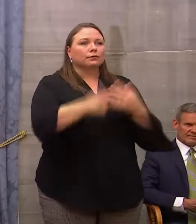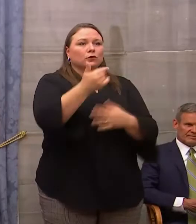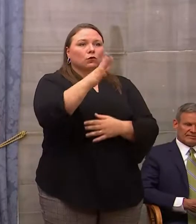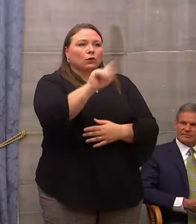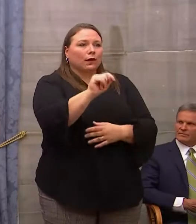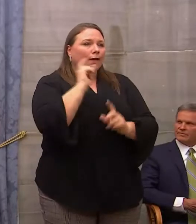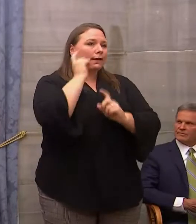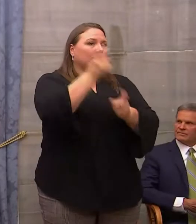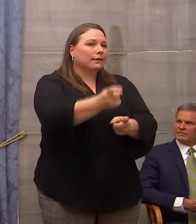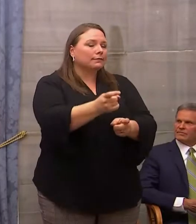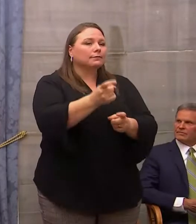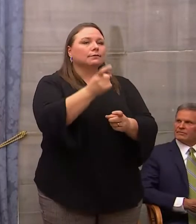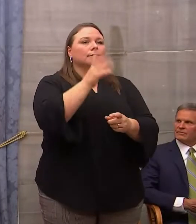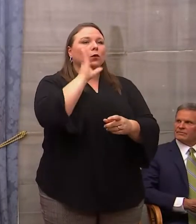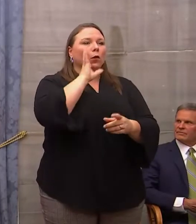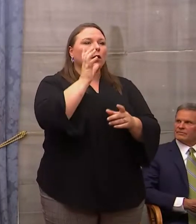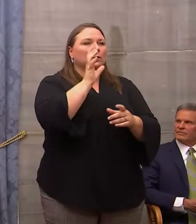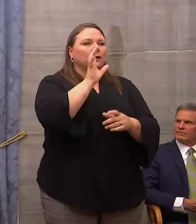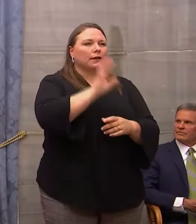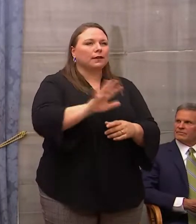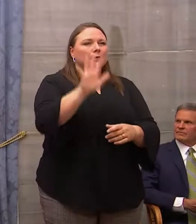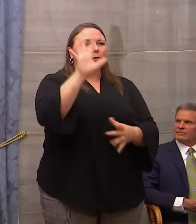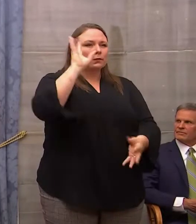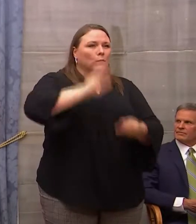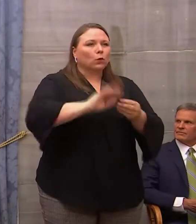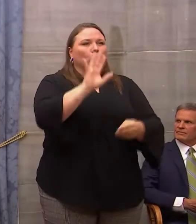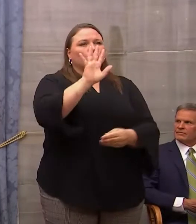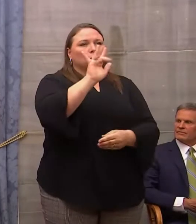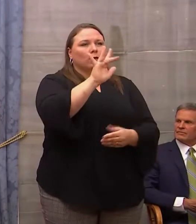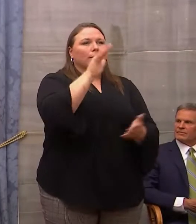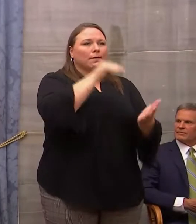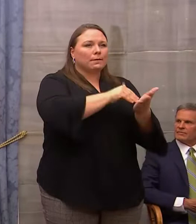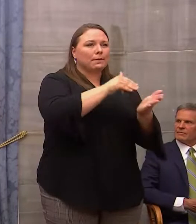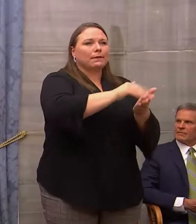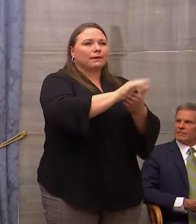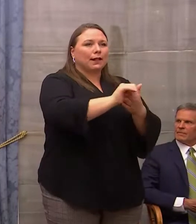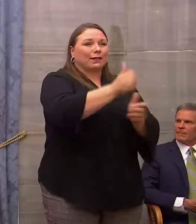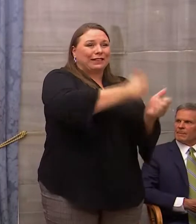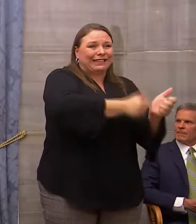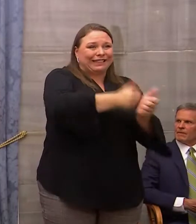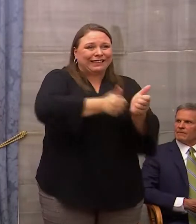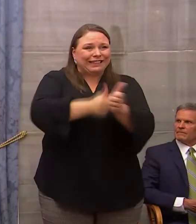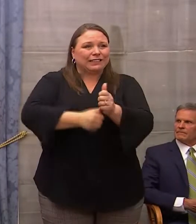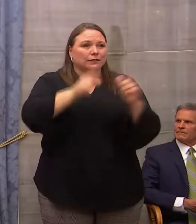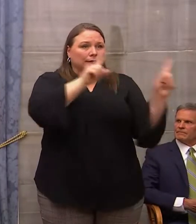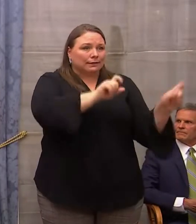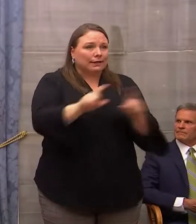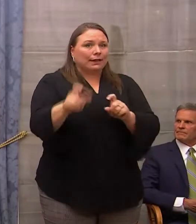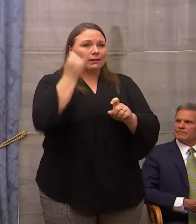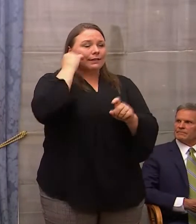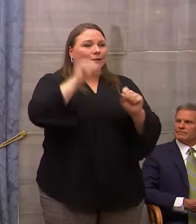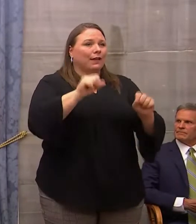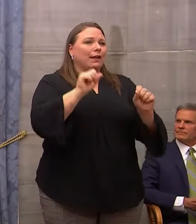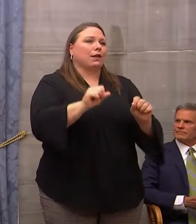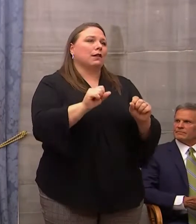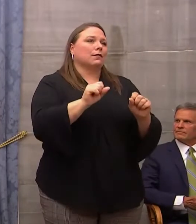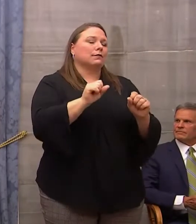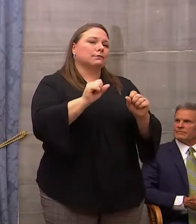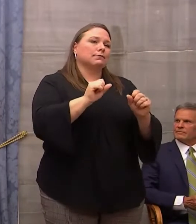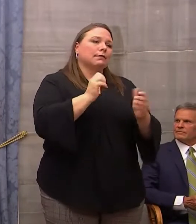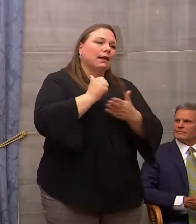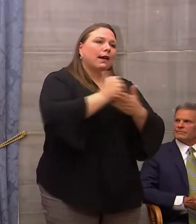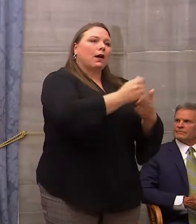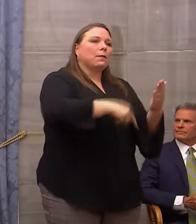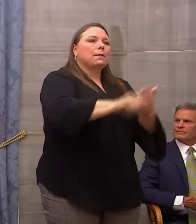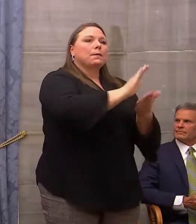that will be awarded $25 million each to test this hypothesis of growing capacity to reduce